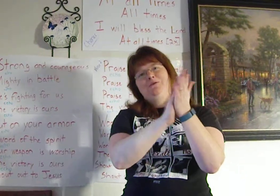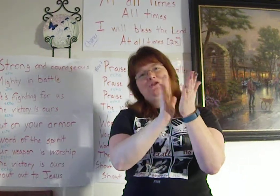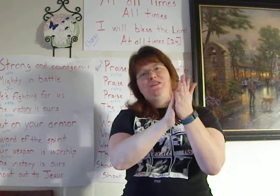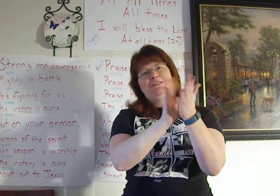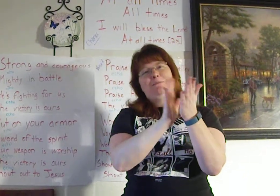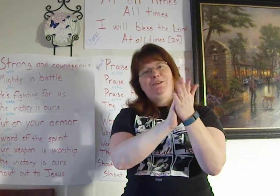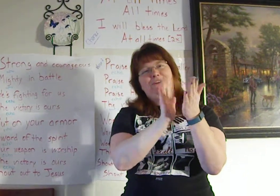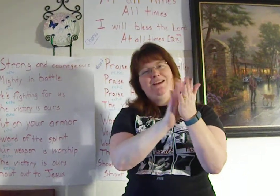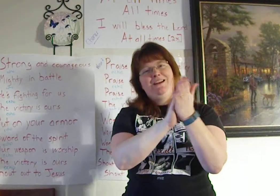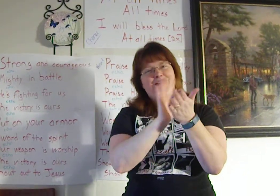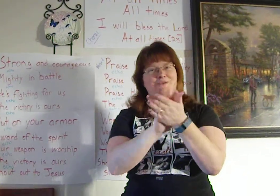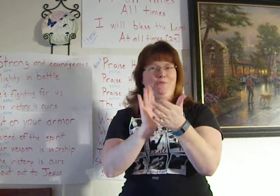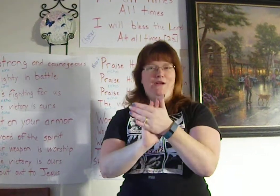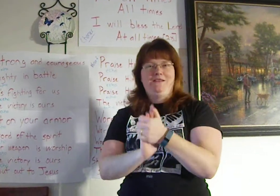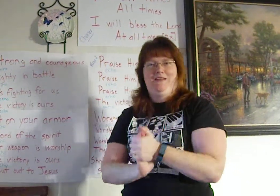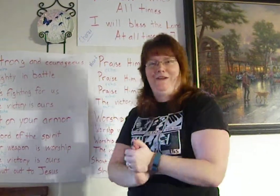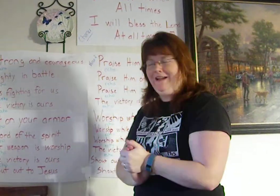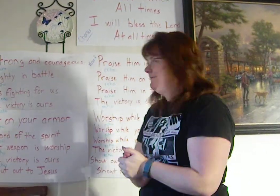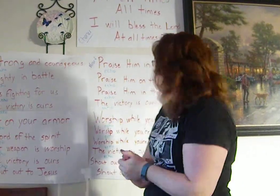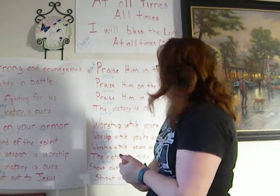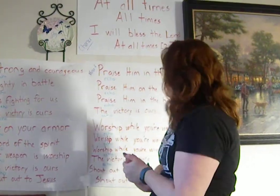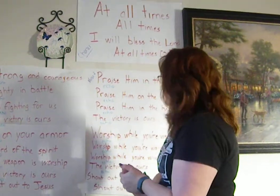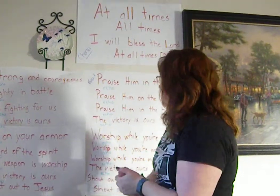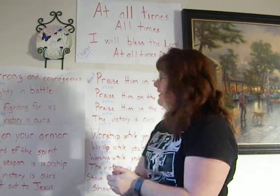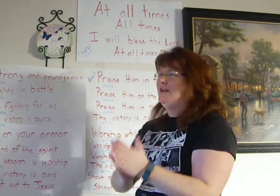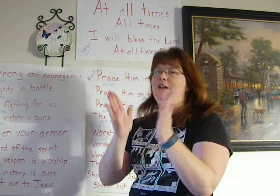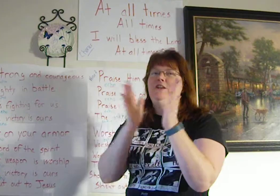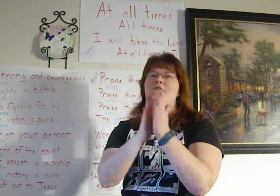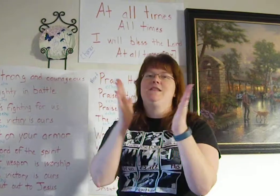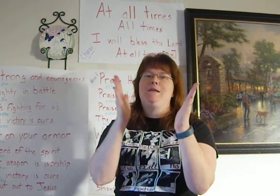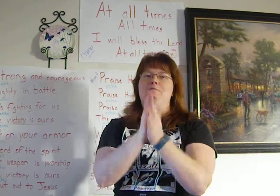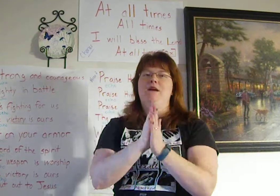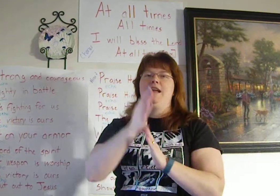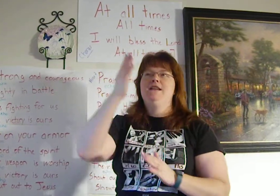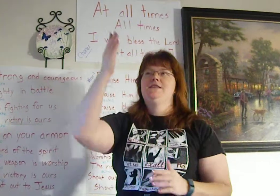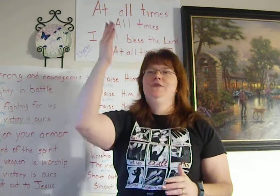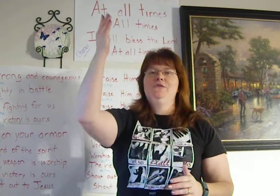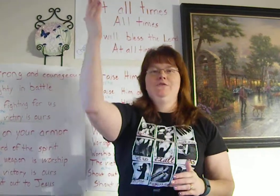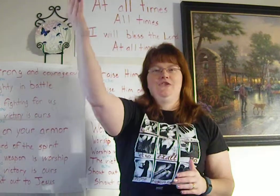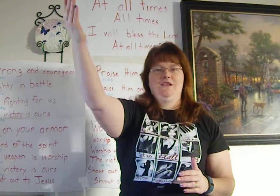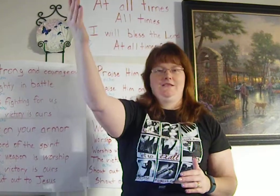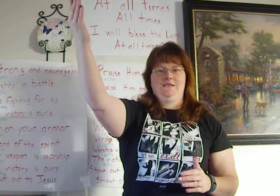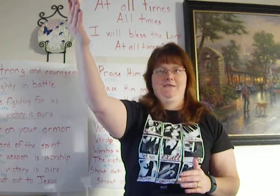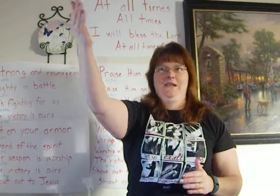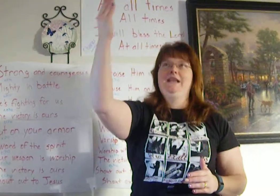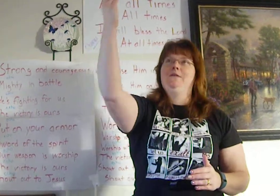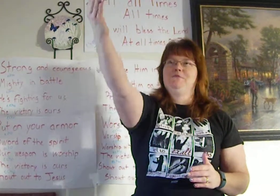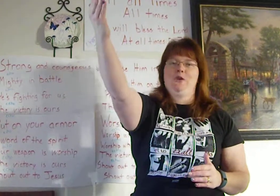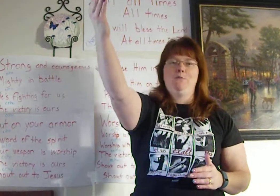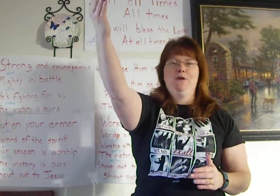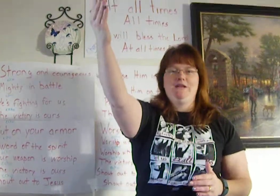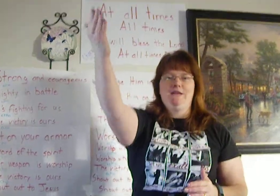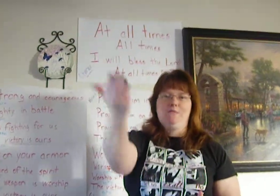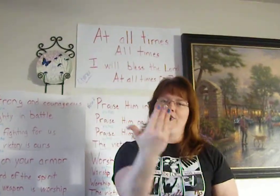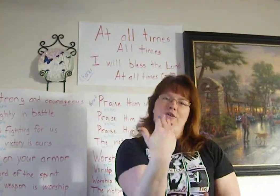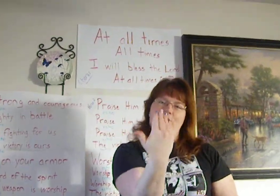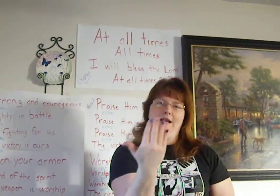it's just clapping your hands. You're praising, right? So you say, praise who? Jesus. Him. So you point to him with your whole